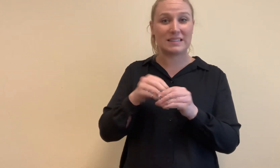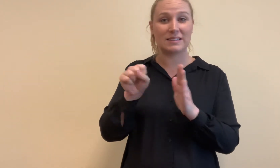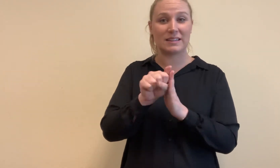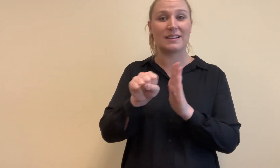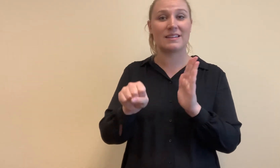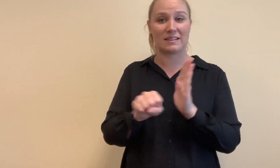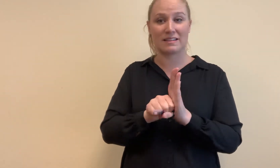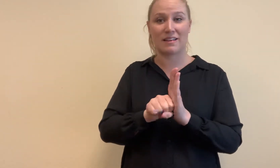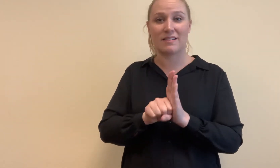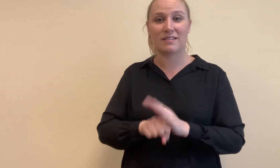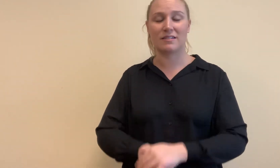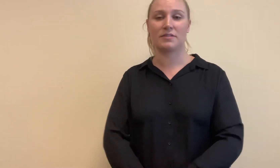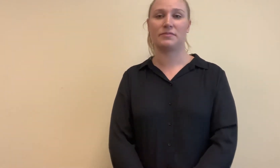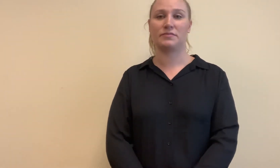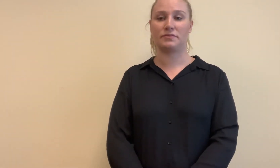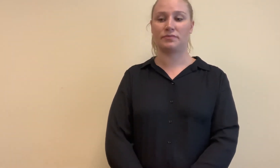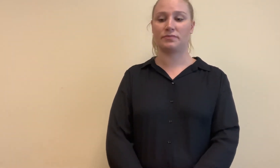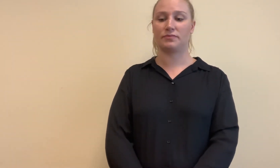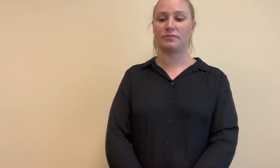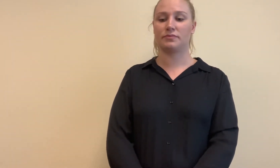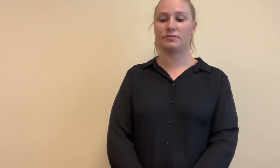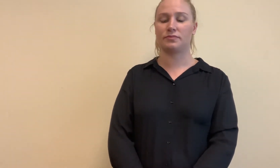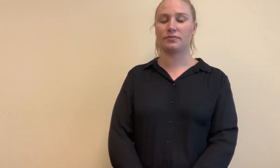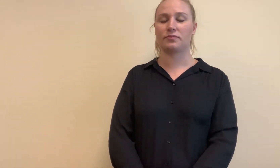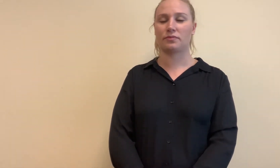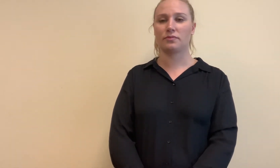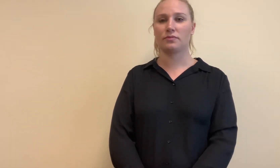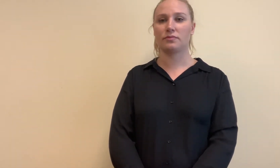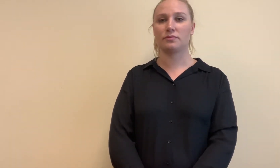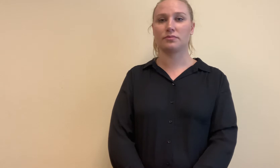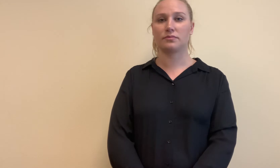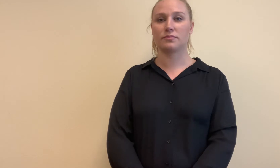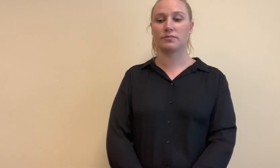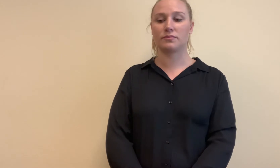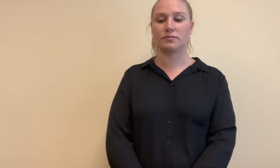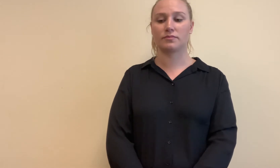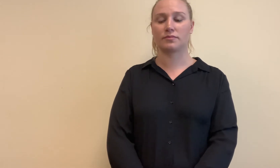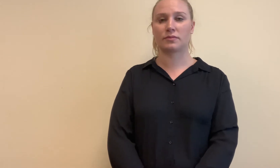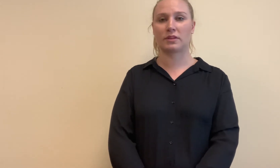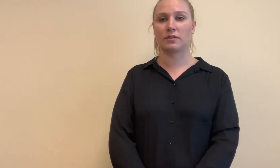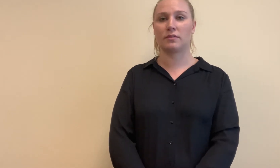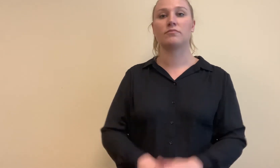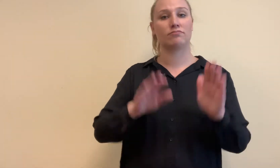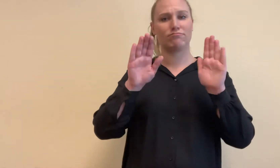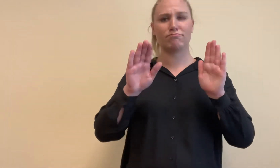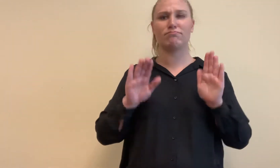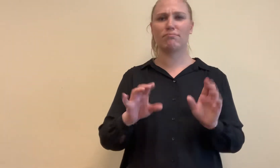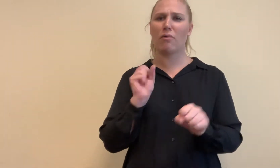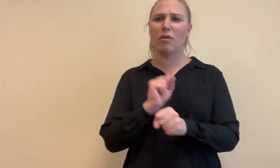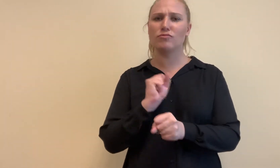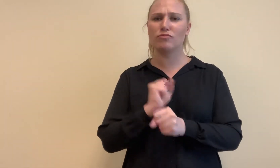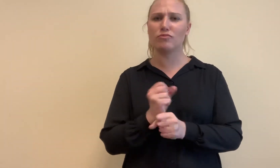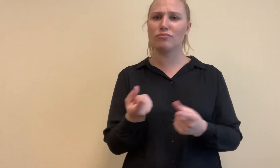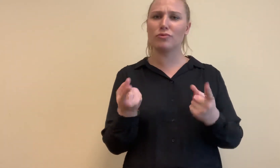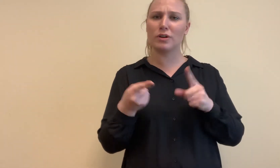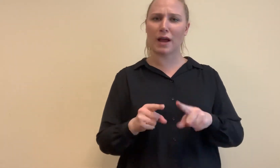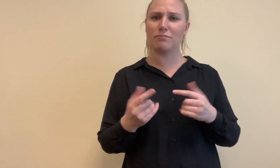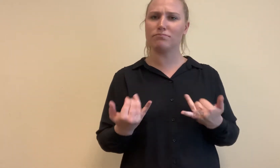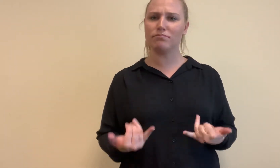student veteran programs in the state. It's an amazing work that's going on right now. And as